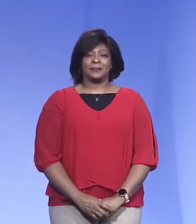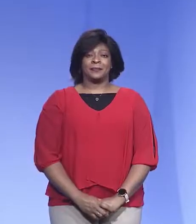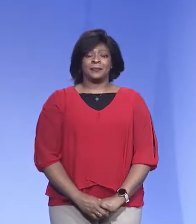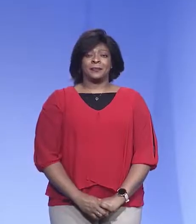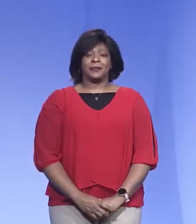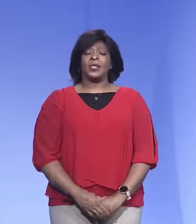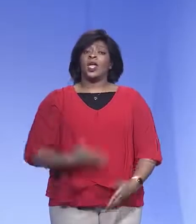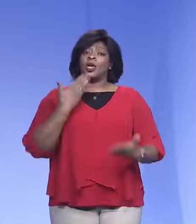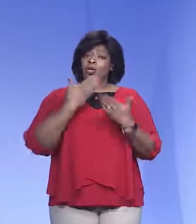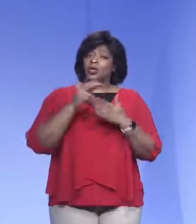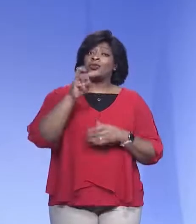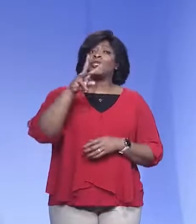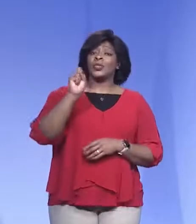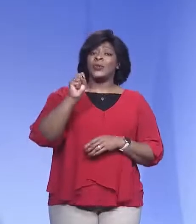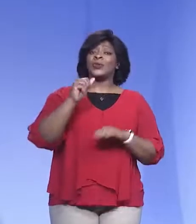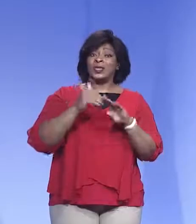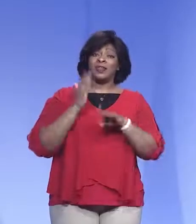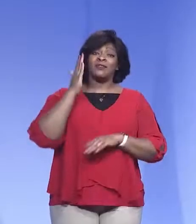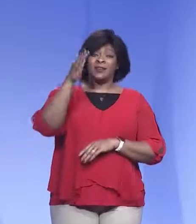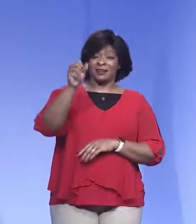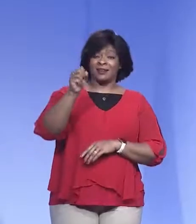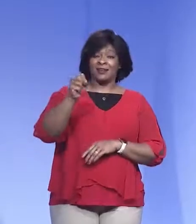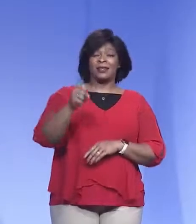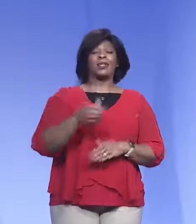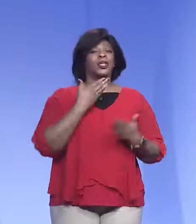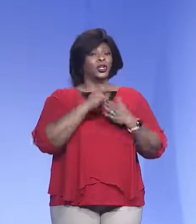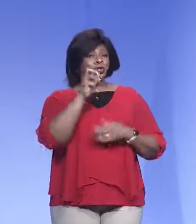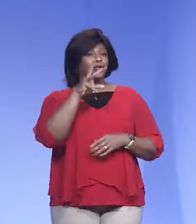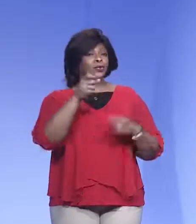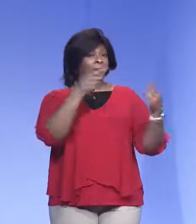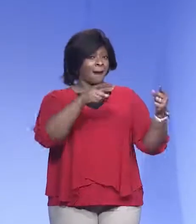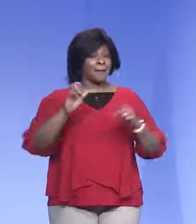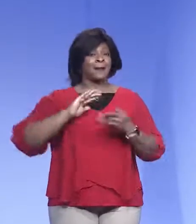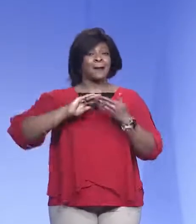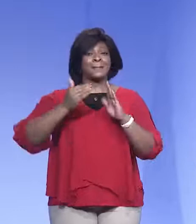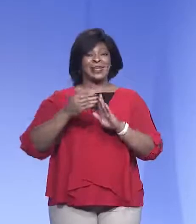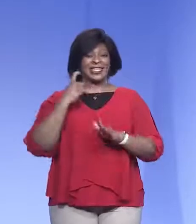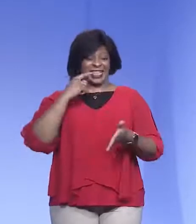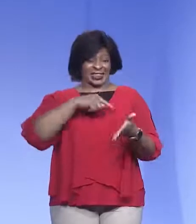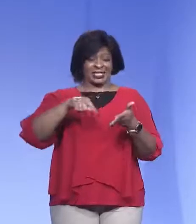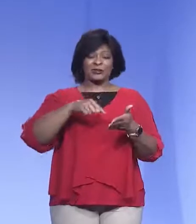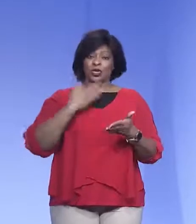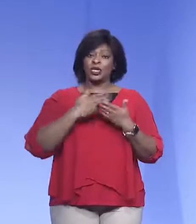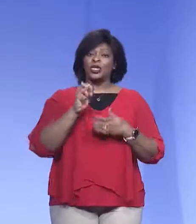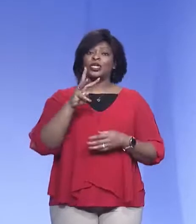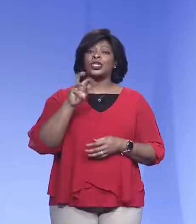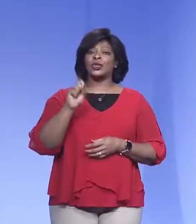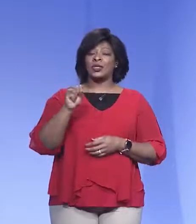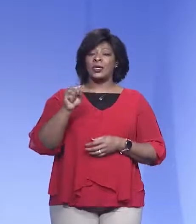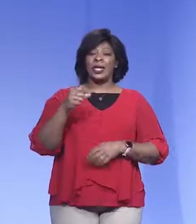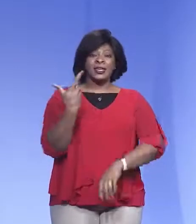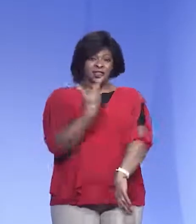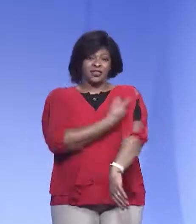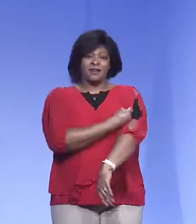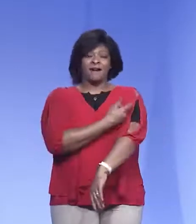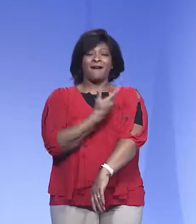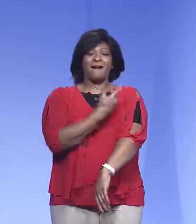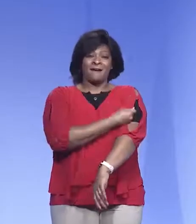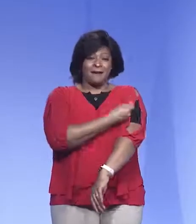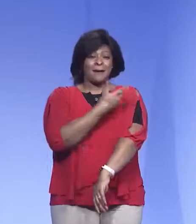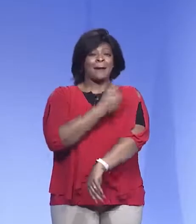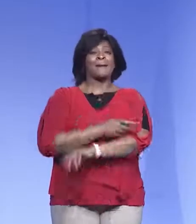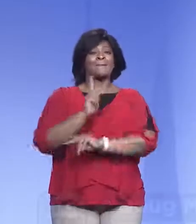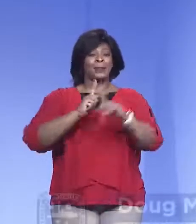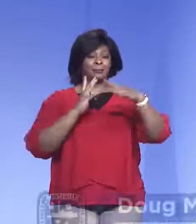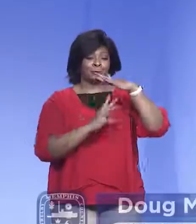There is good news on the horizon, and there is good news happening in our community just this week. Shots are going into arms as we